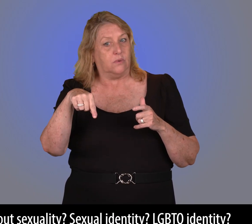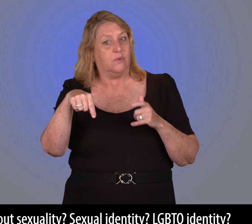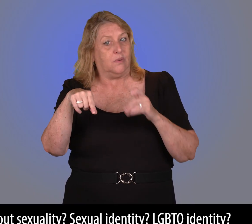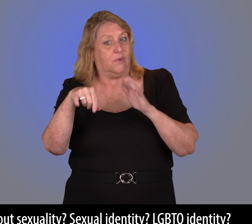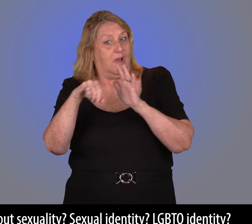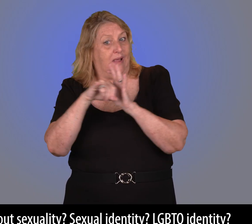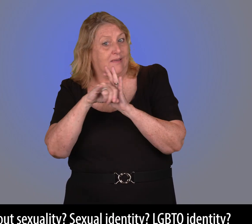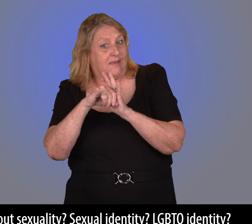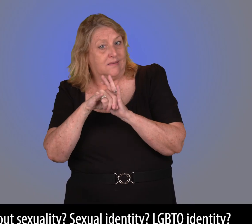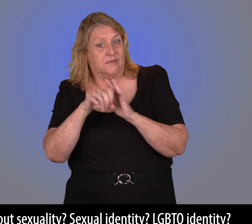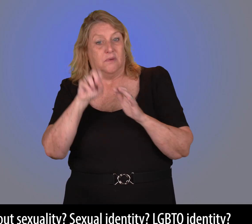LGBTQ identity,